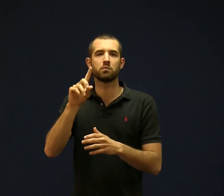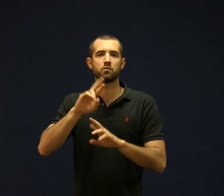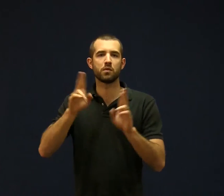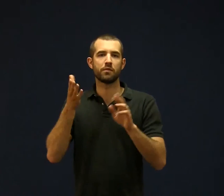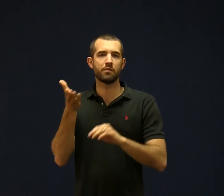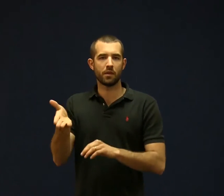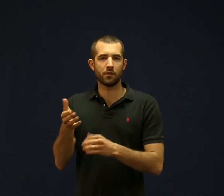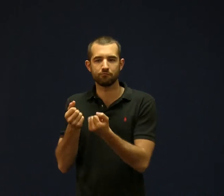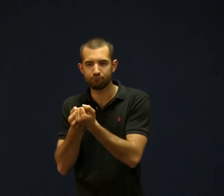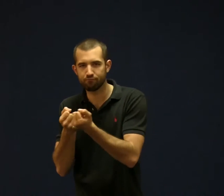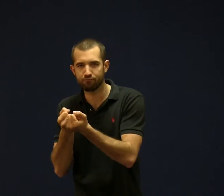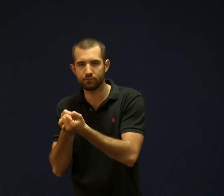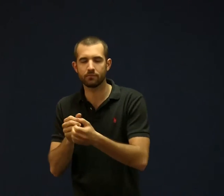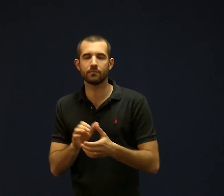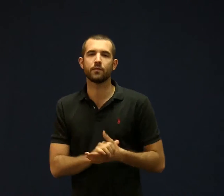who helps them with additional support.